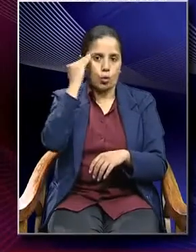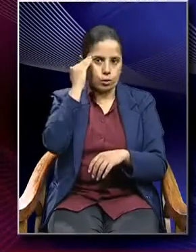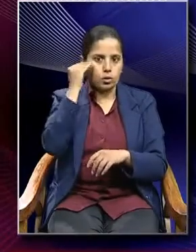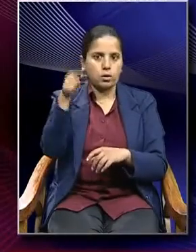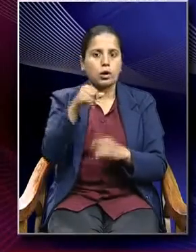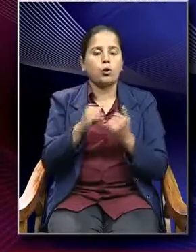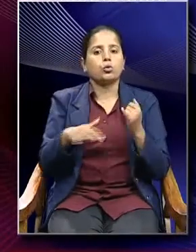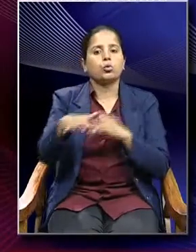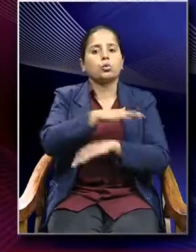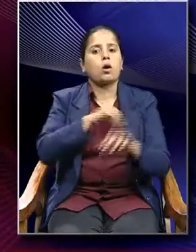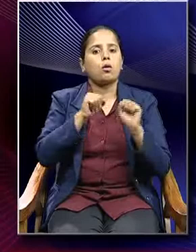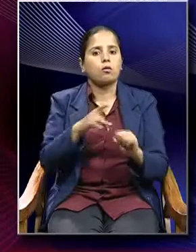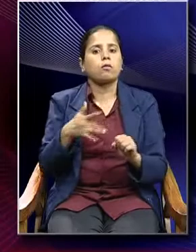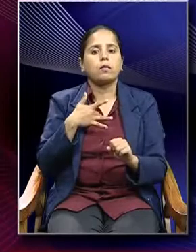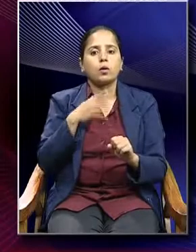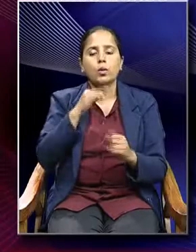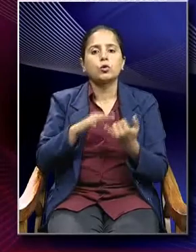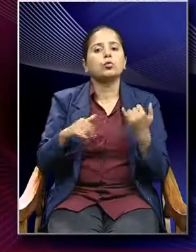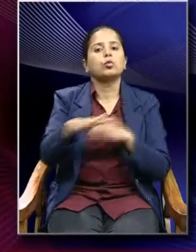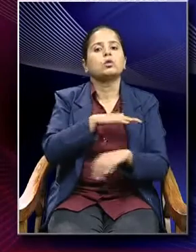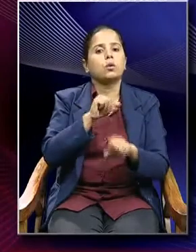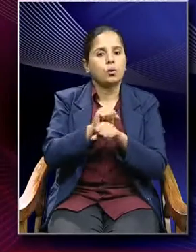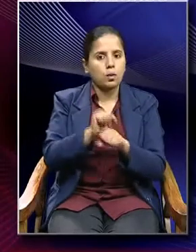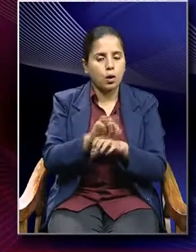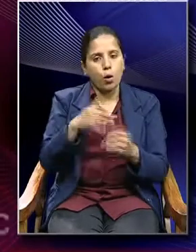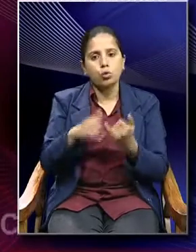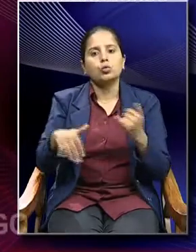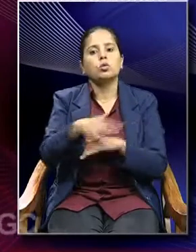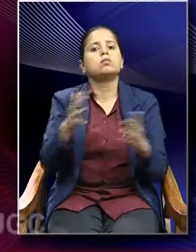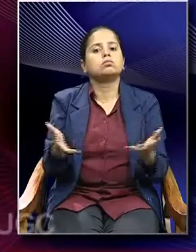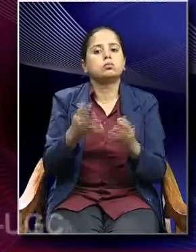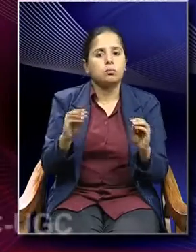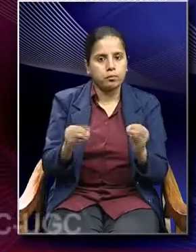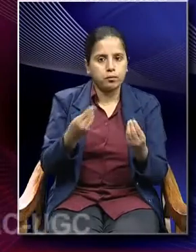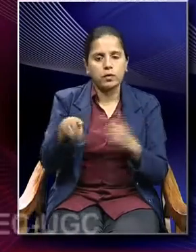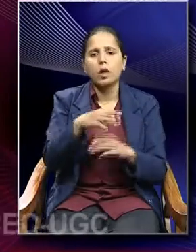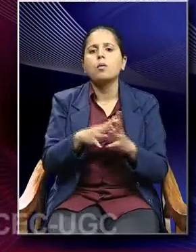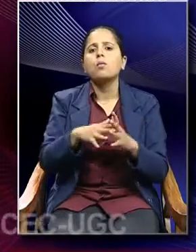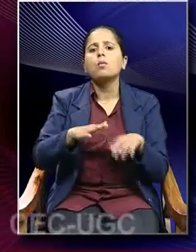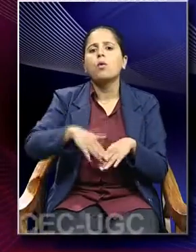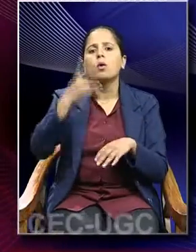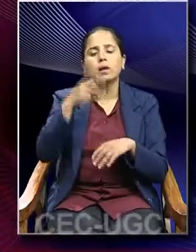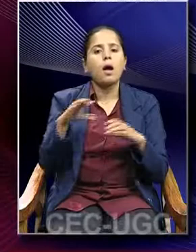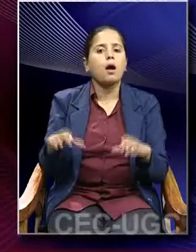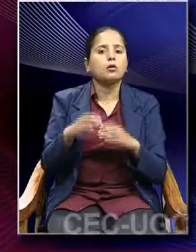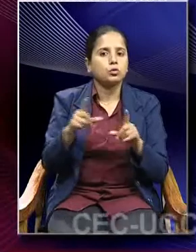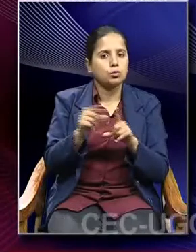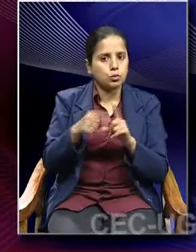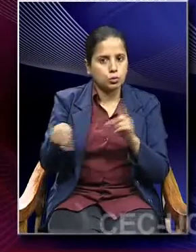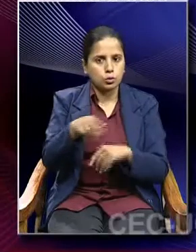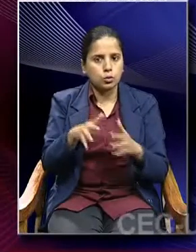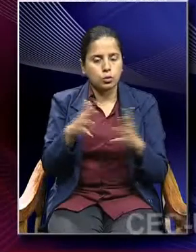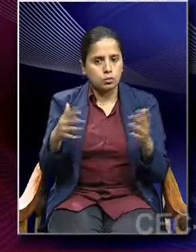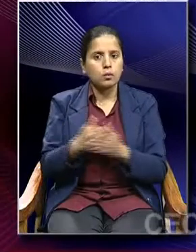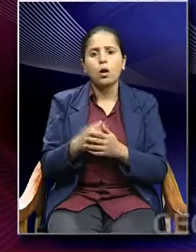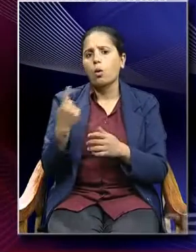the society to social work or social welfare. So it is more in terms of action. You kind of not